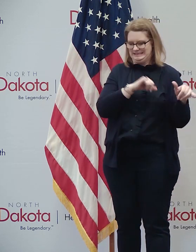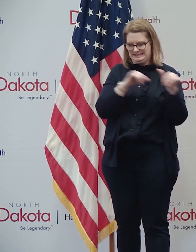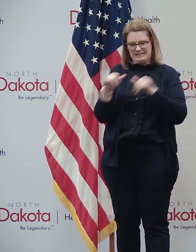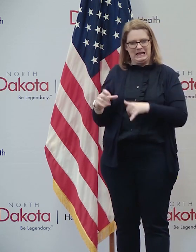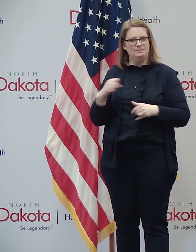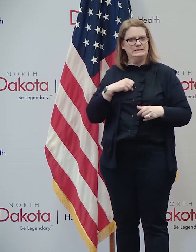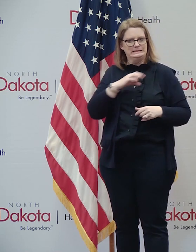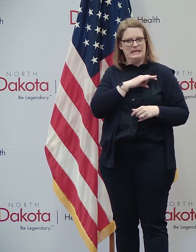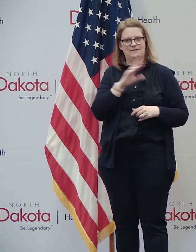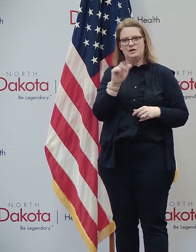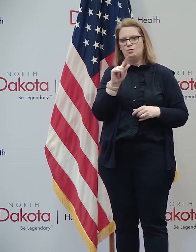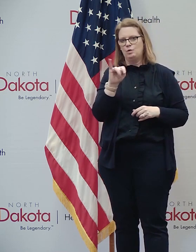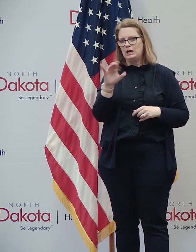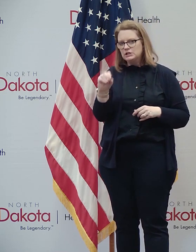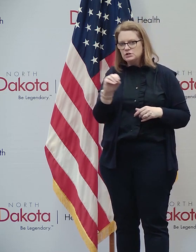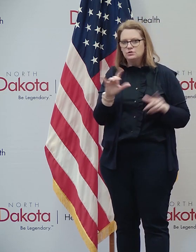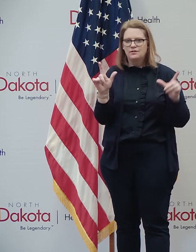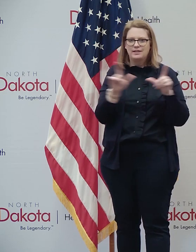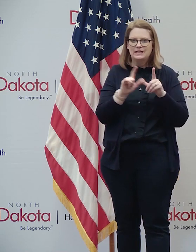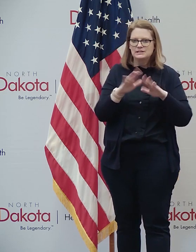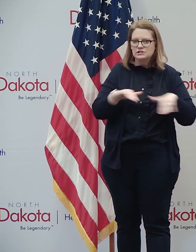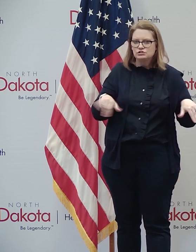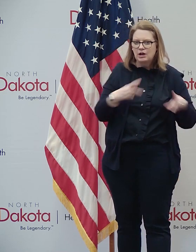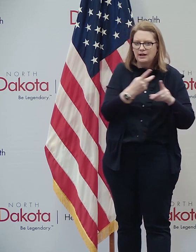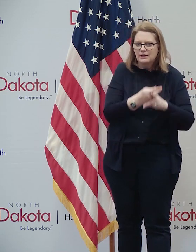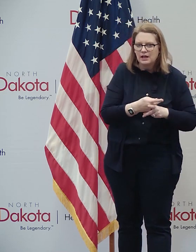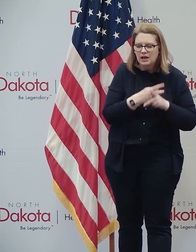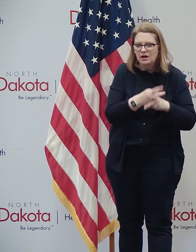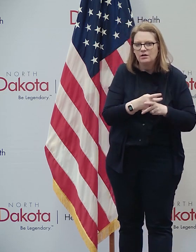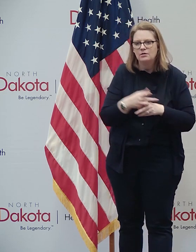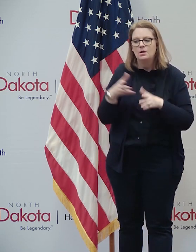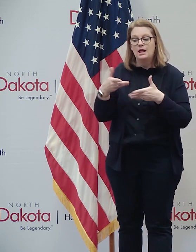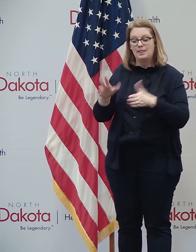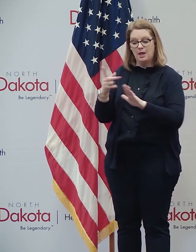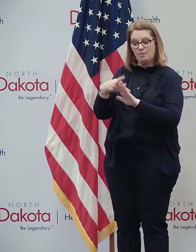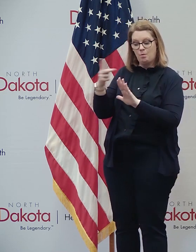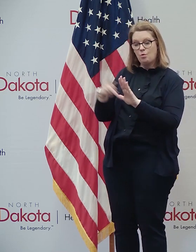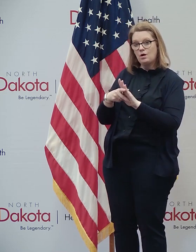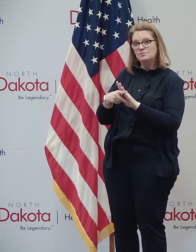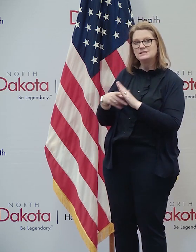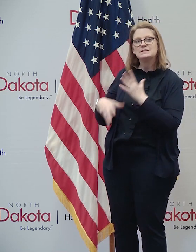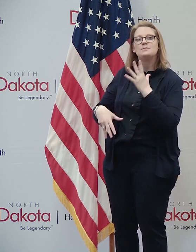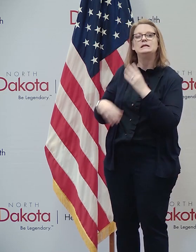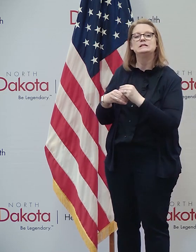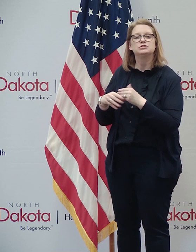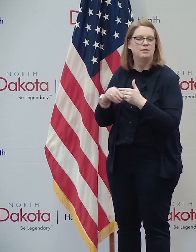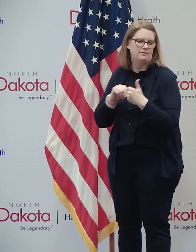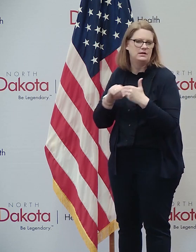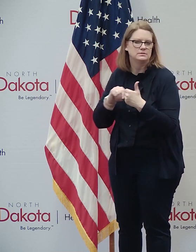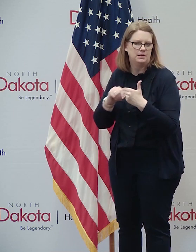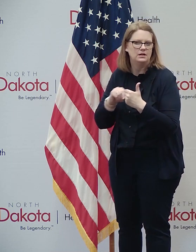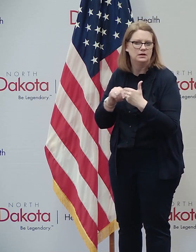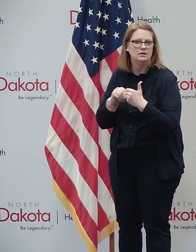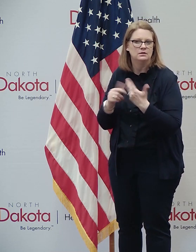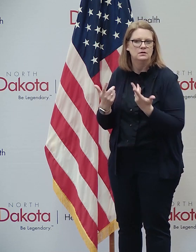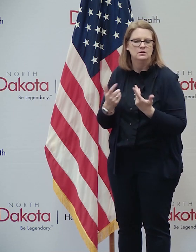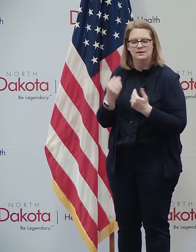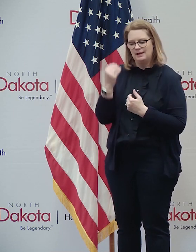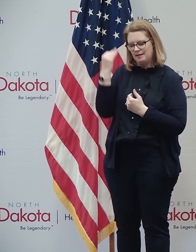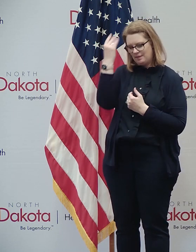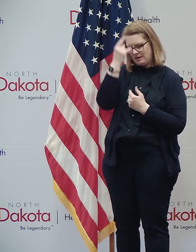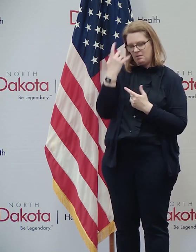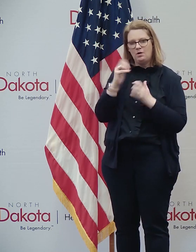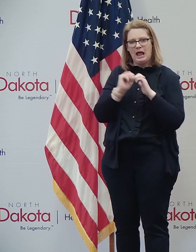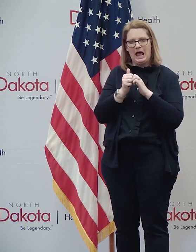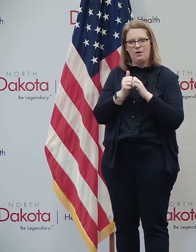provision of licensed child care in North Dakota, but will allow programs some additional flexibility in how they think about cohorting children